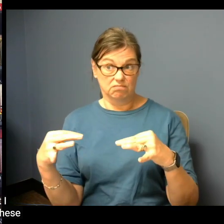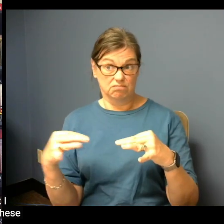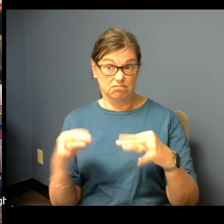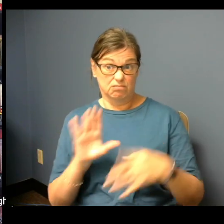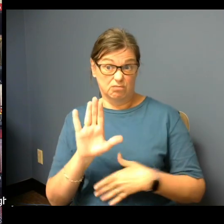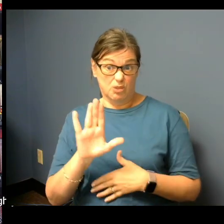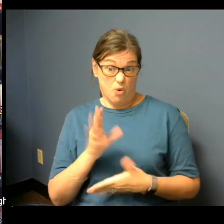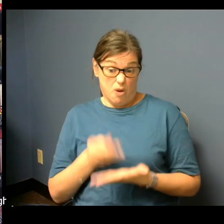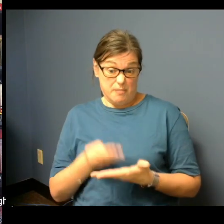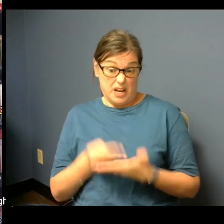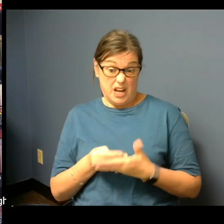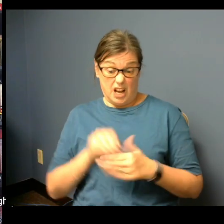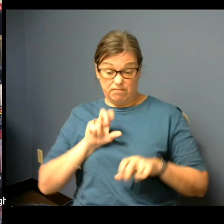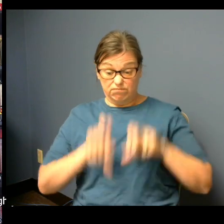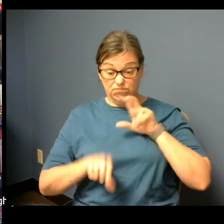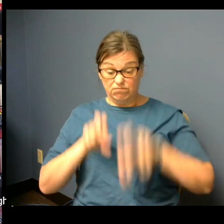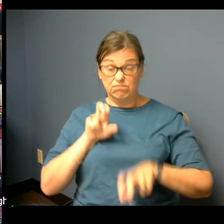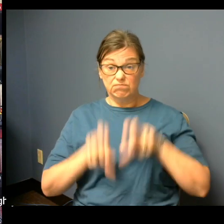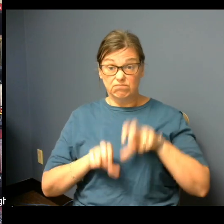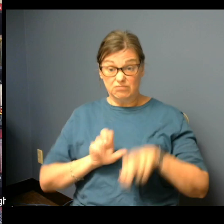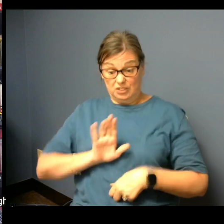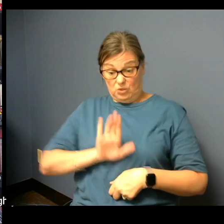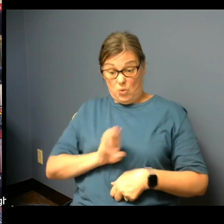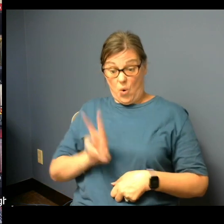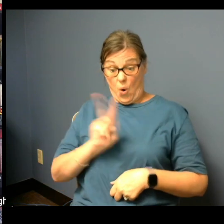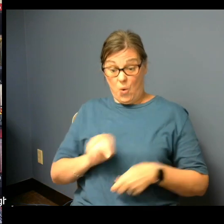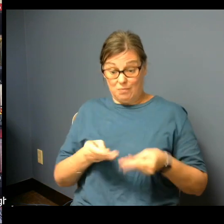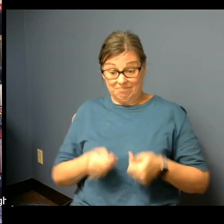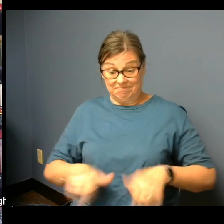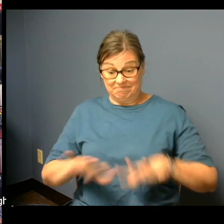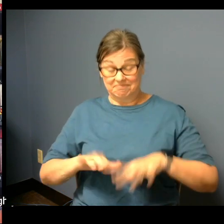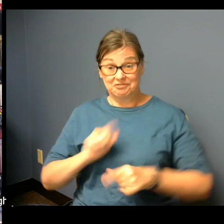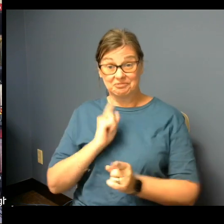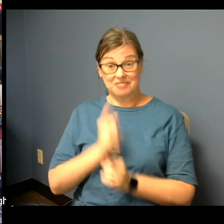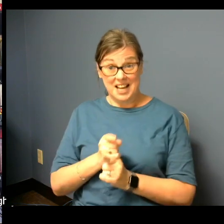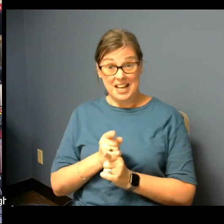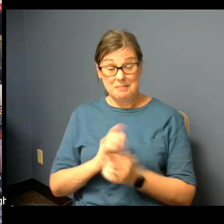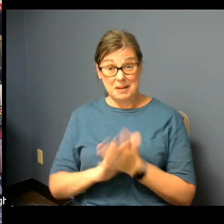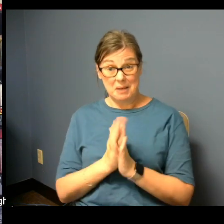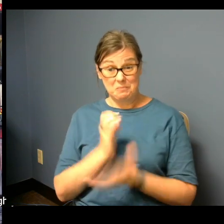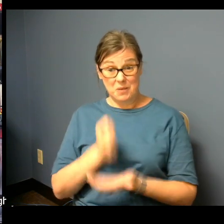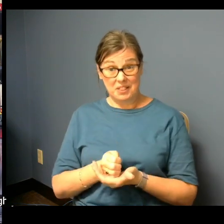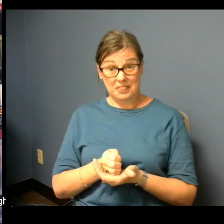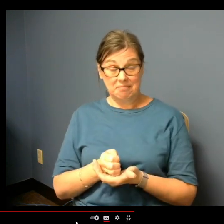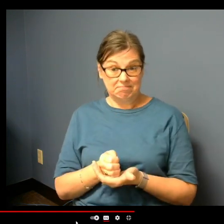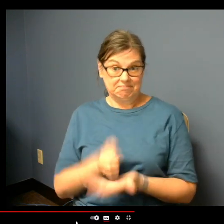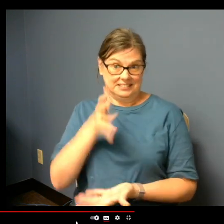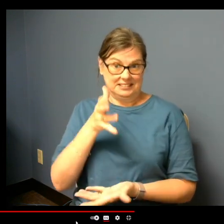is on these yet. Still working on that, but alrighty. With that, thanks.